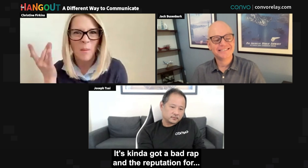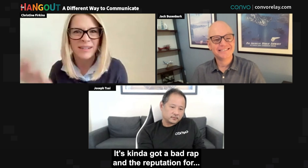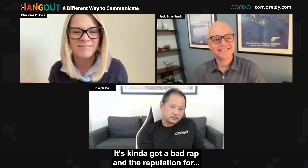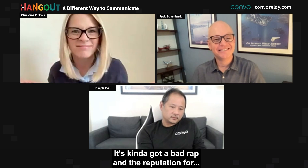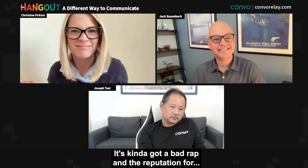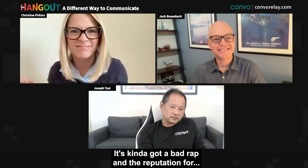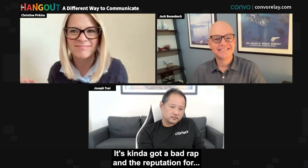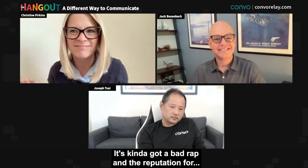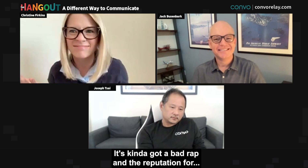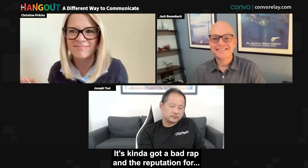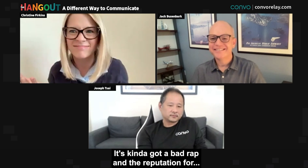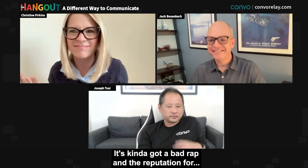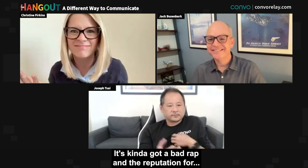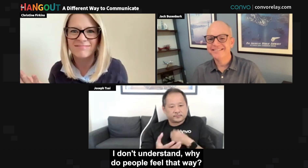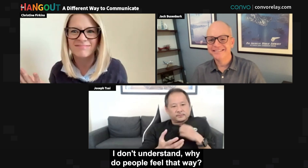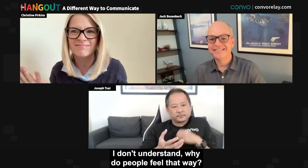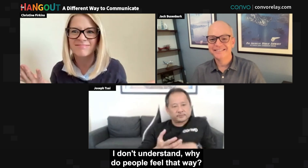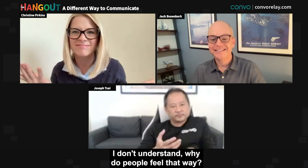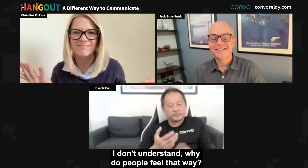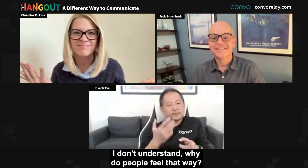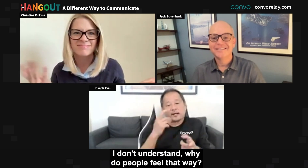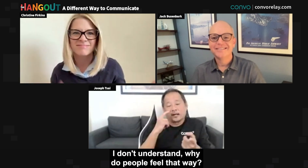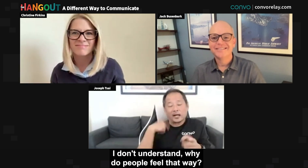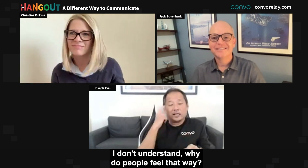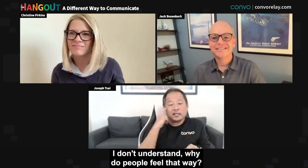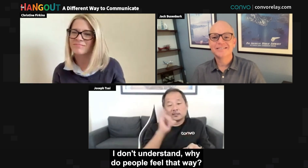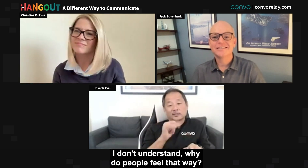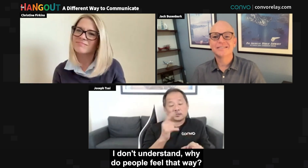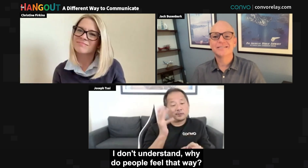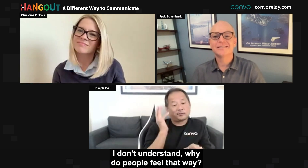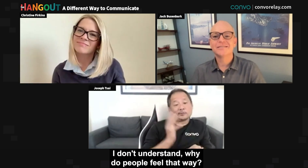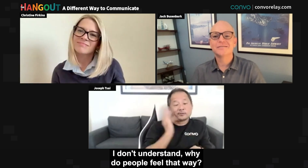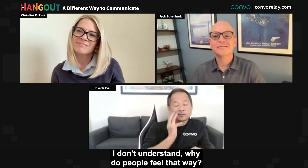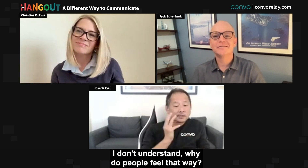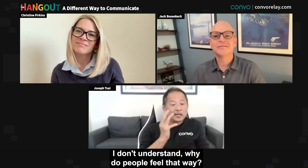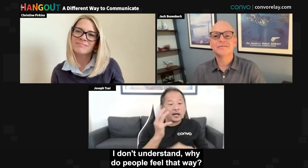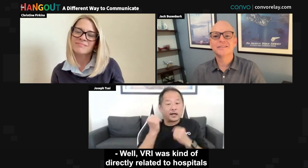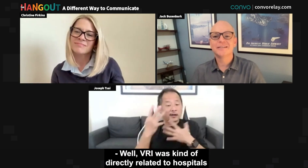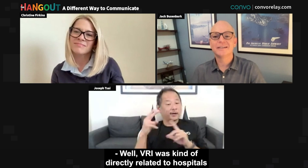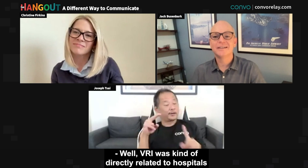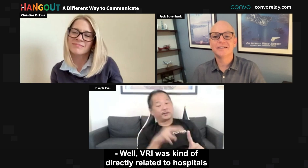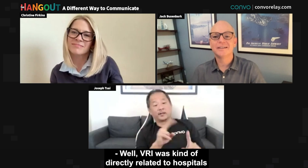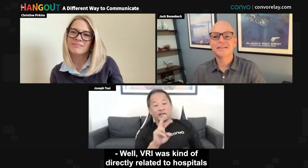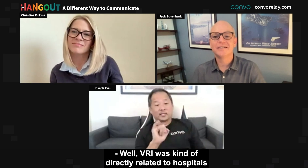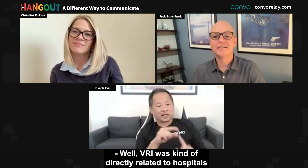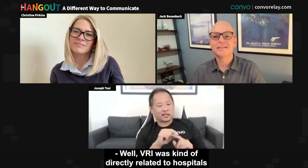the reputation for it. And I don't understand, why do people feel that way? Yeah, well, back in the day,